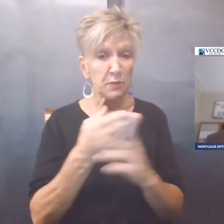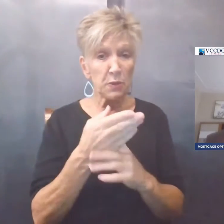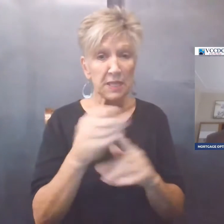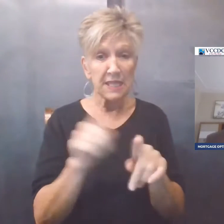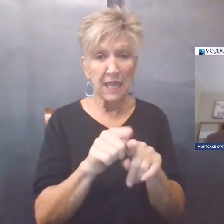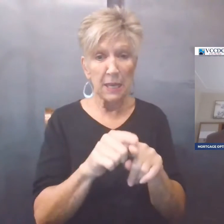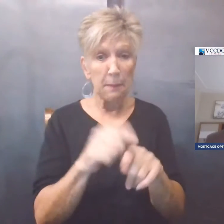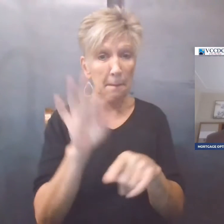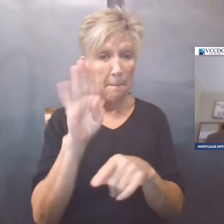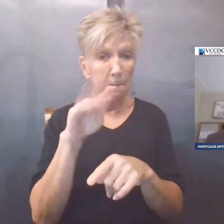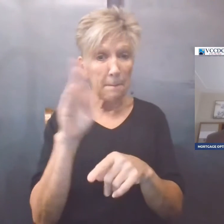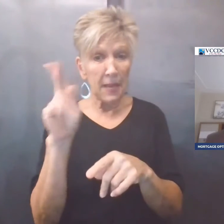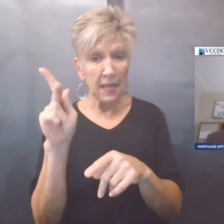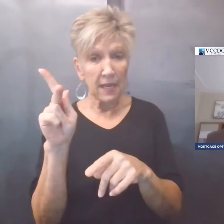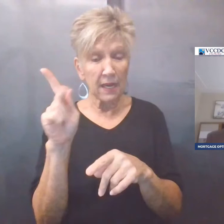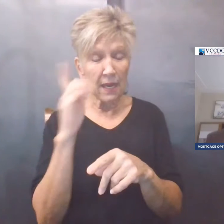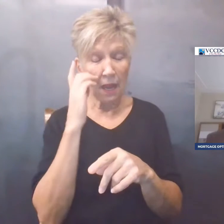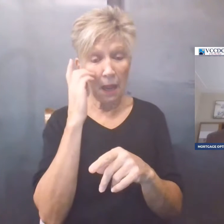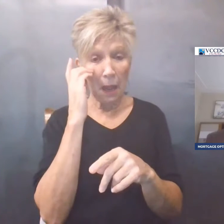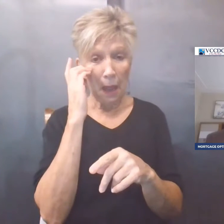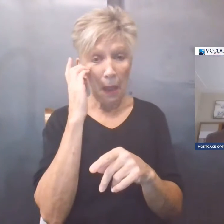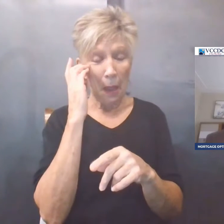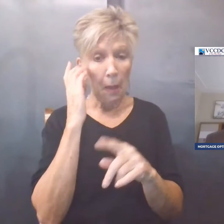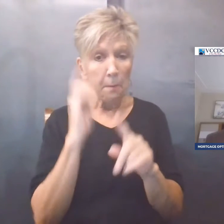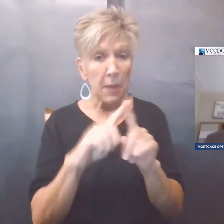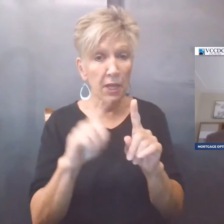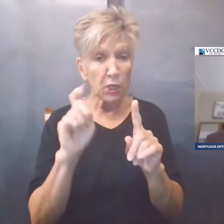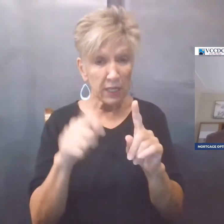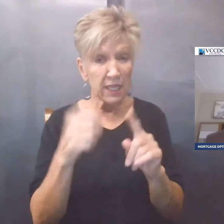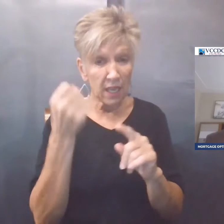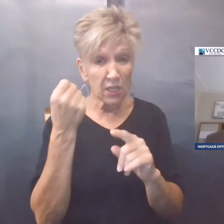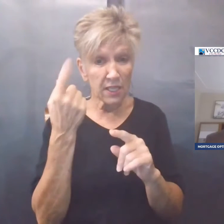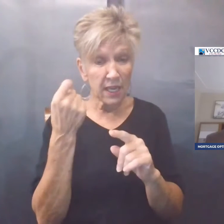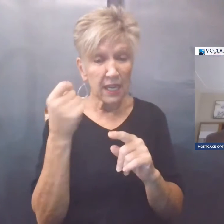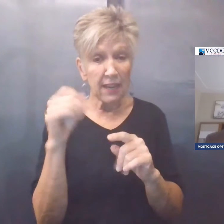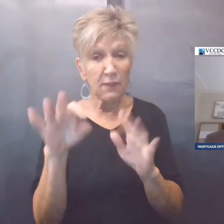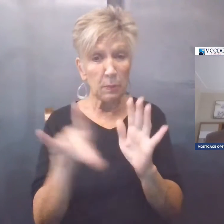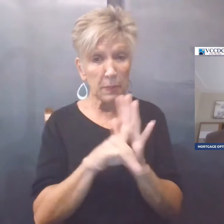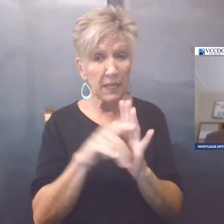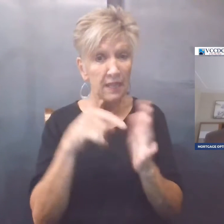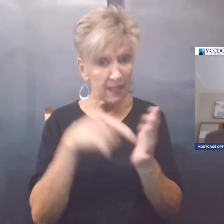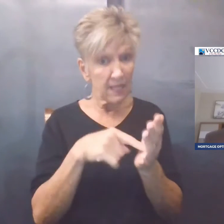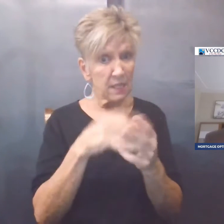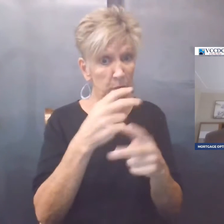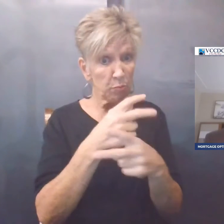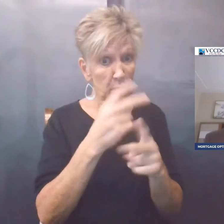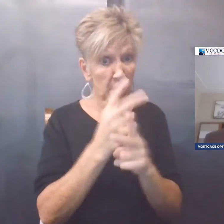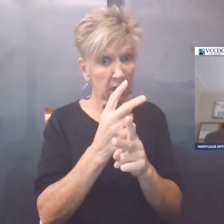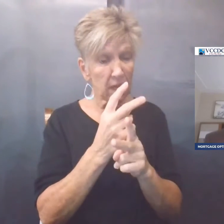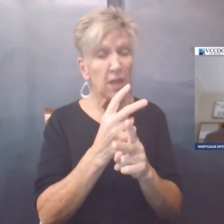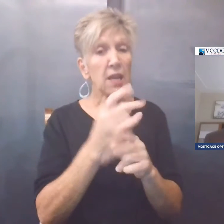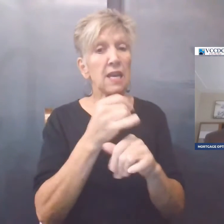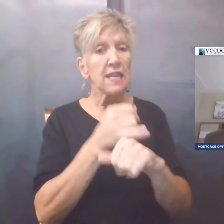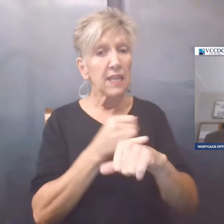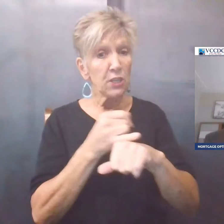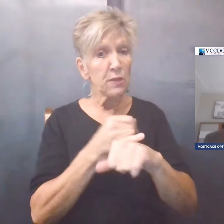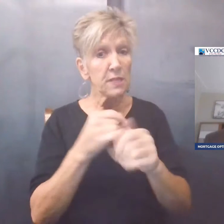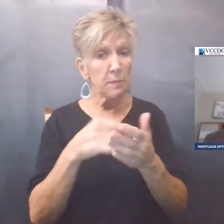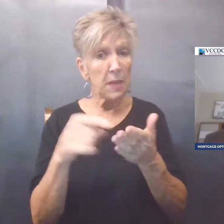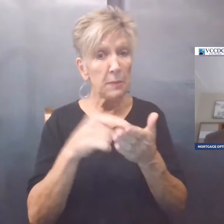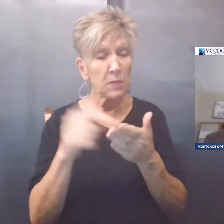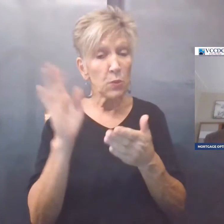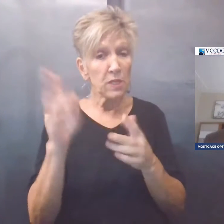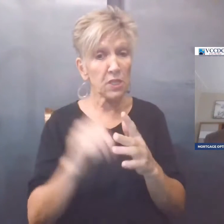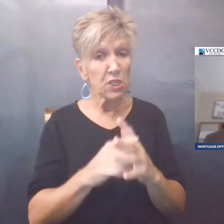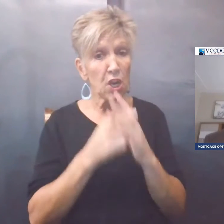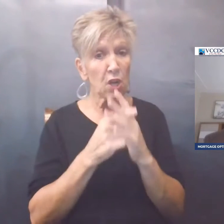financial institution that you got this loan through. But you need to realize that if you select this product, the interest payments are going to start